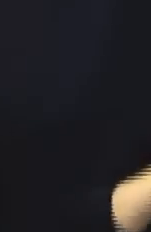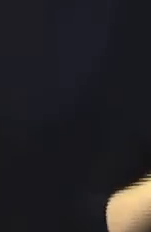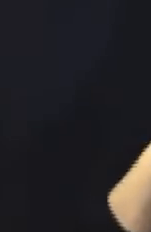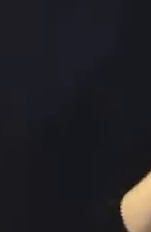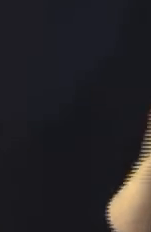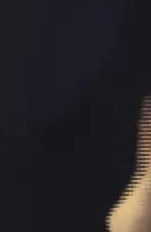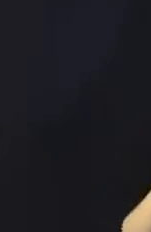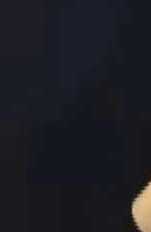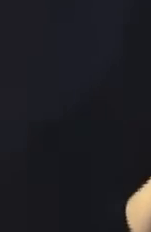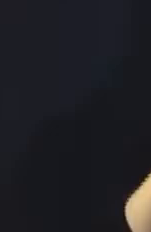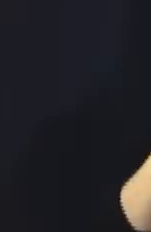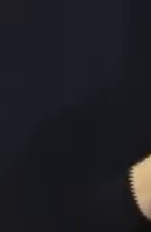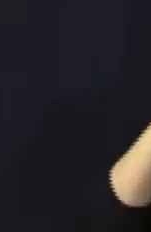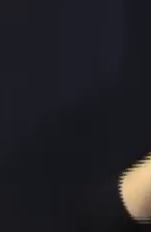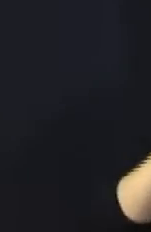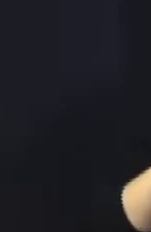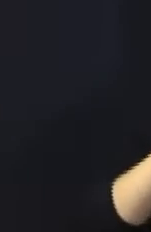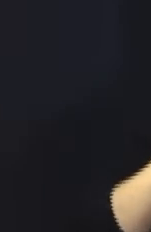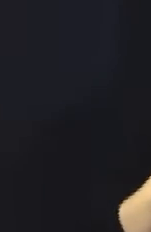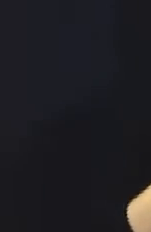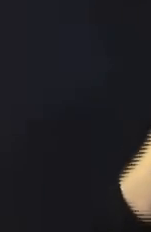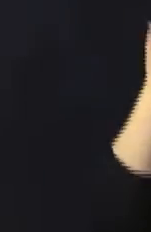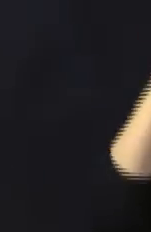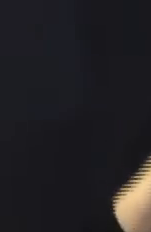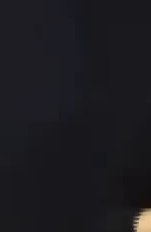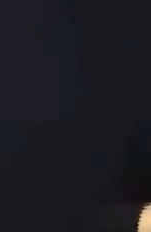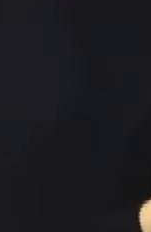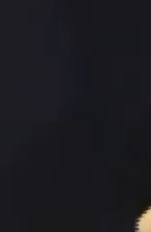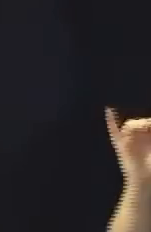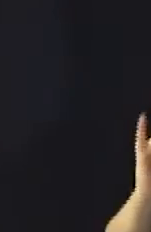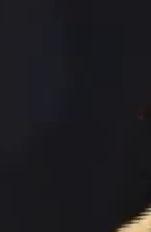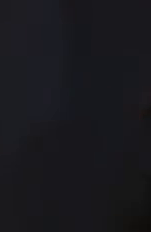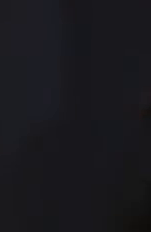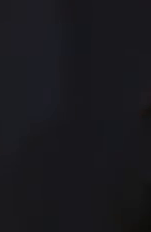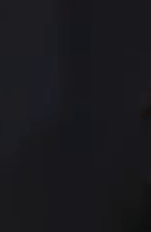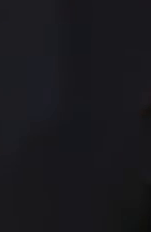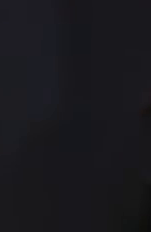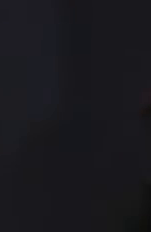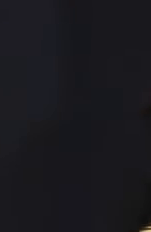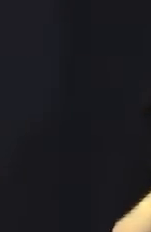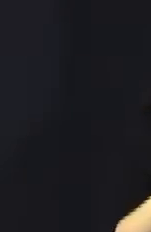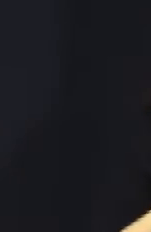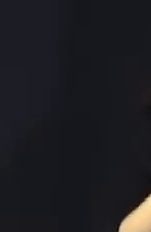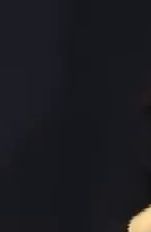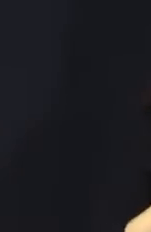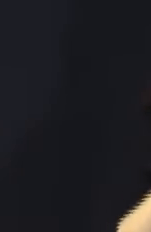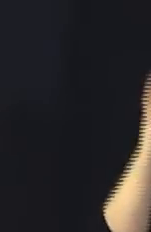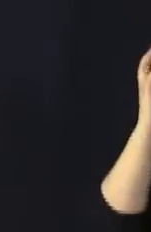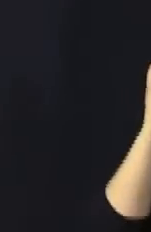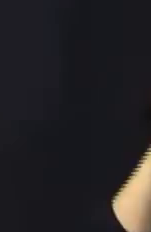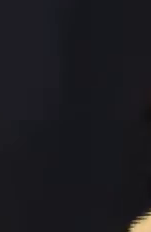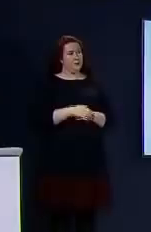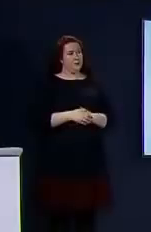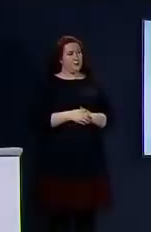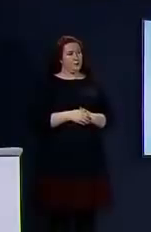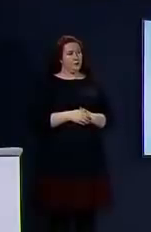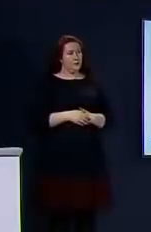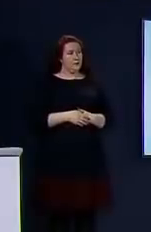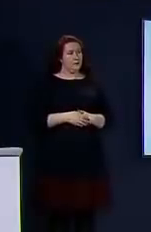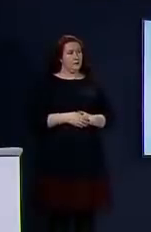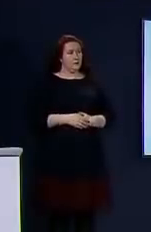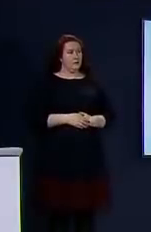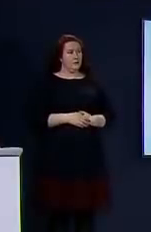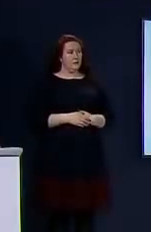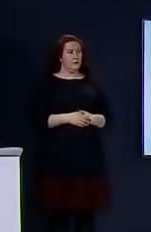my priority until we're through this crisis. Brian Rutherford from Bauer Radio. Thank you, First Minister. Three